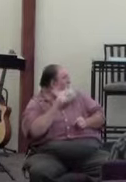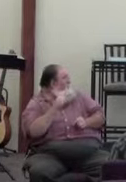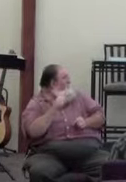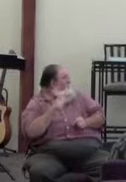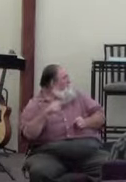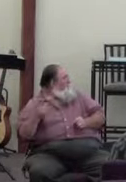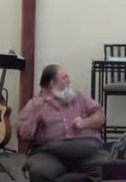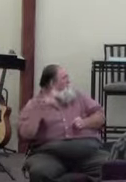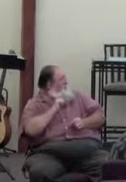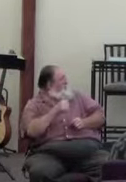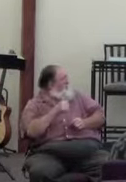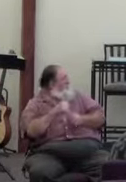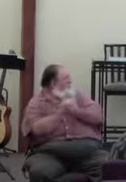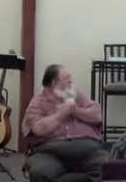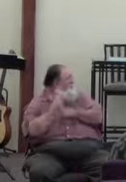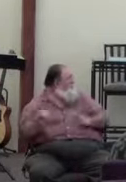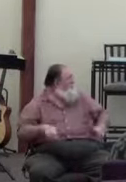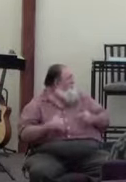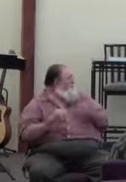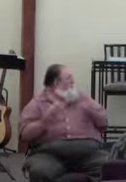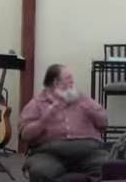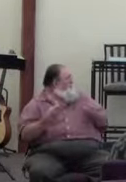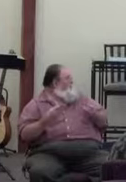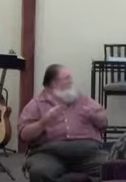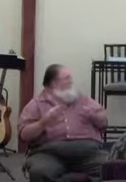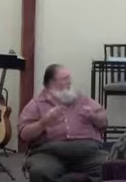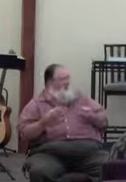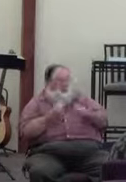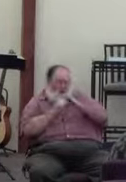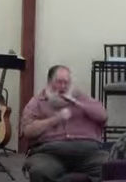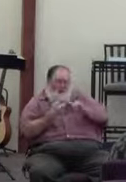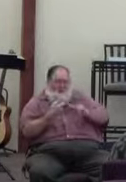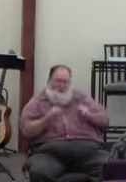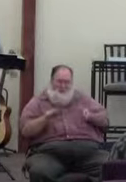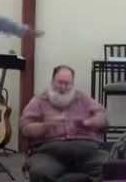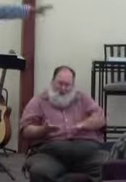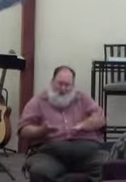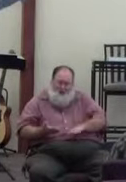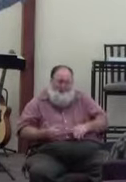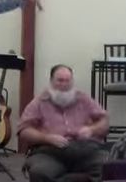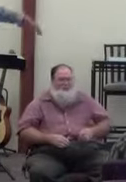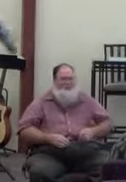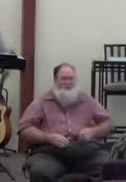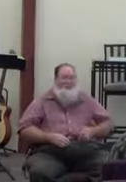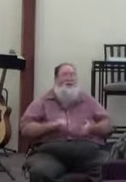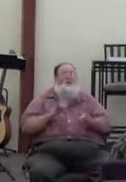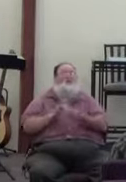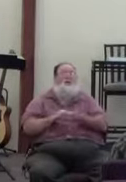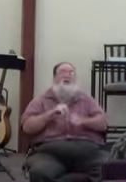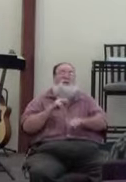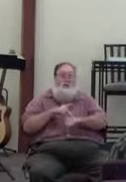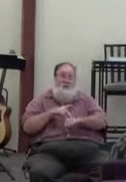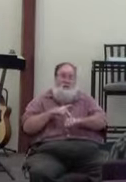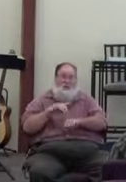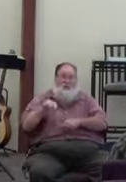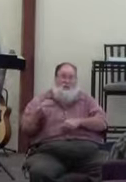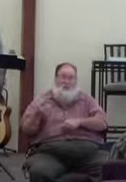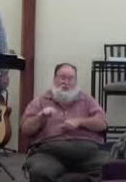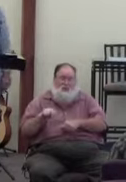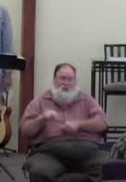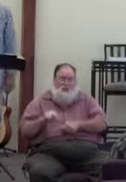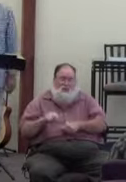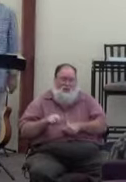did not love their life so much as to shrink from death. This is Peter and John.